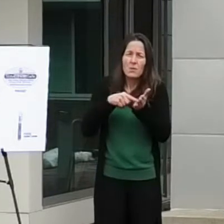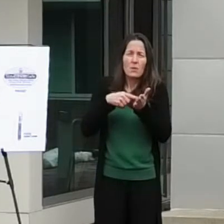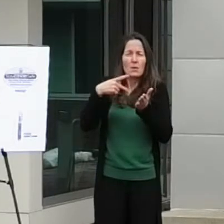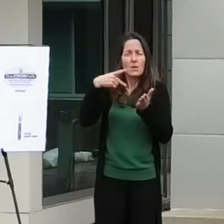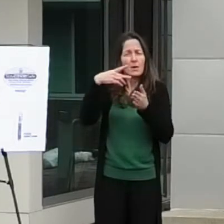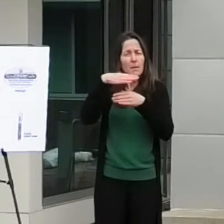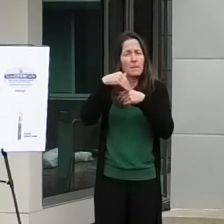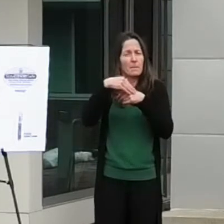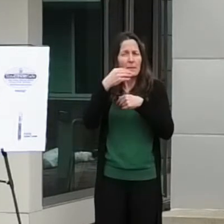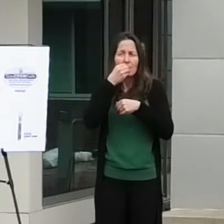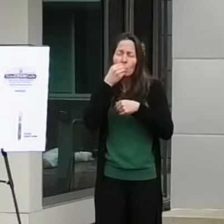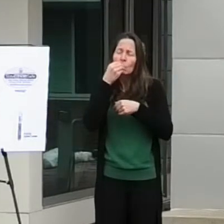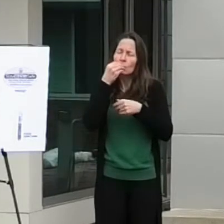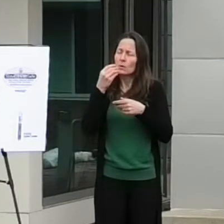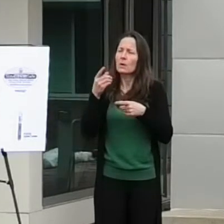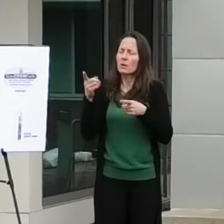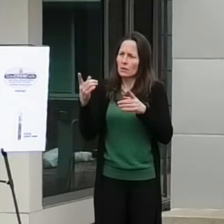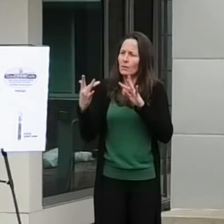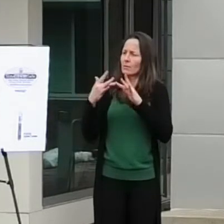But I